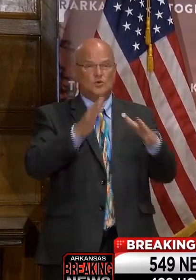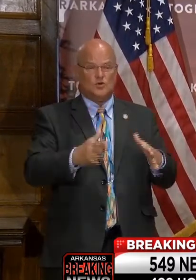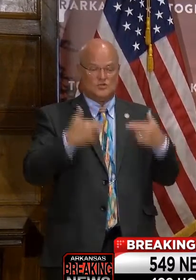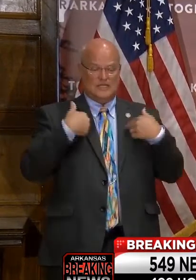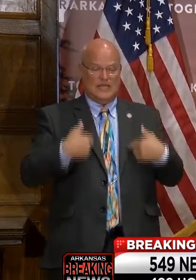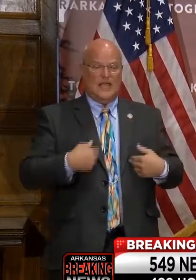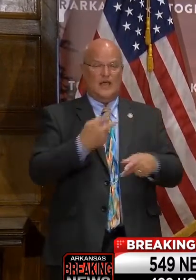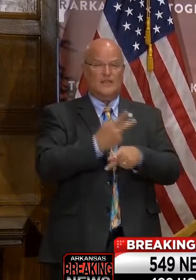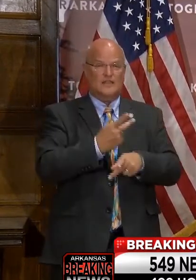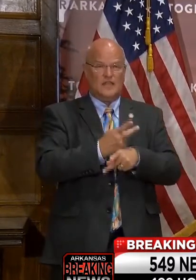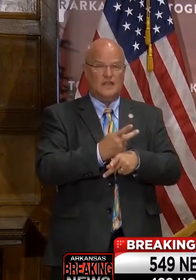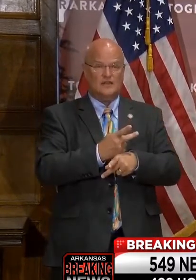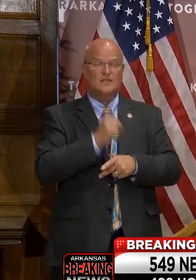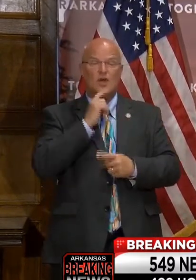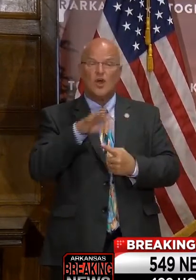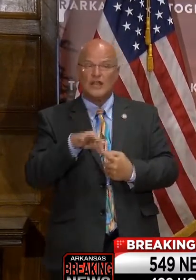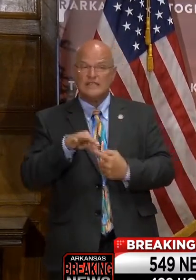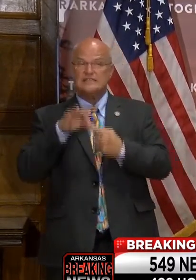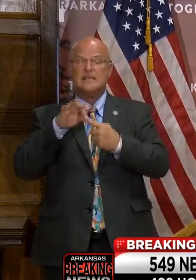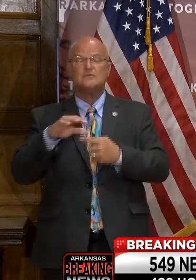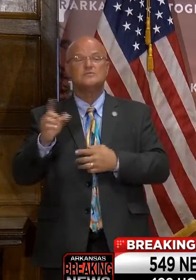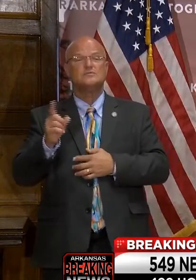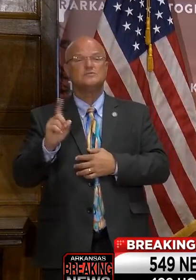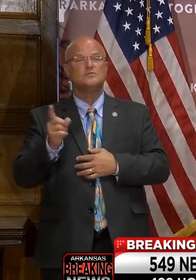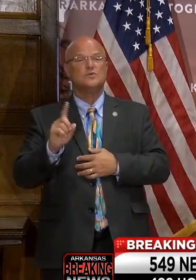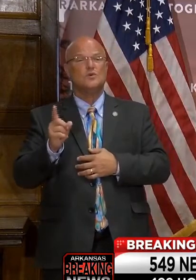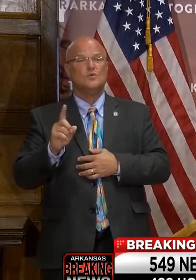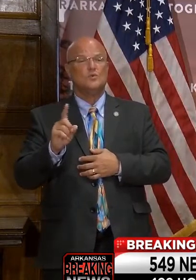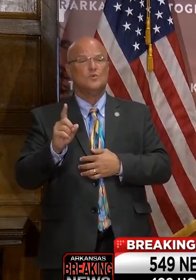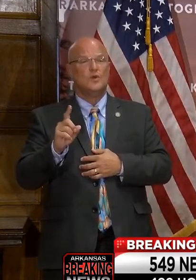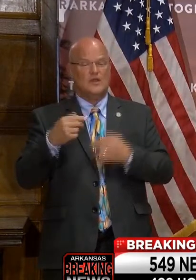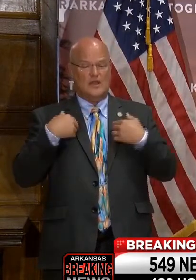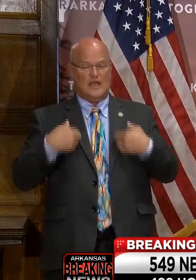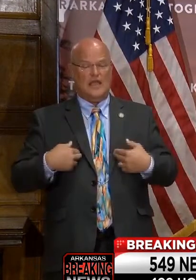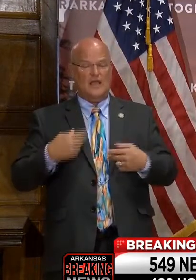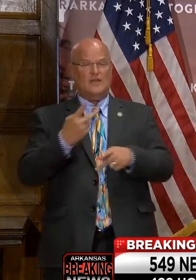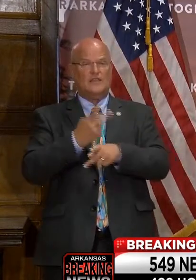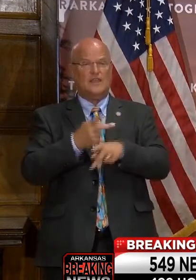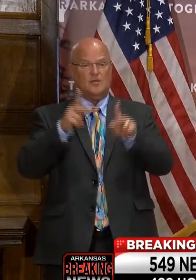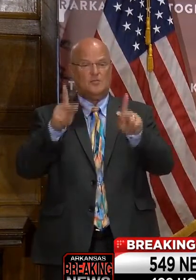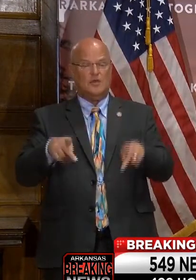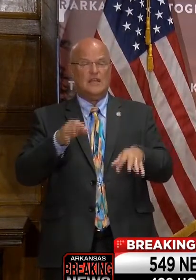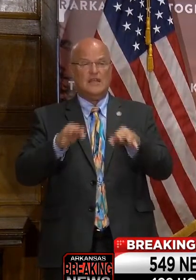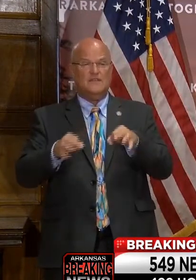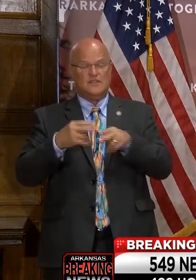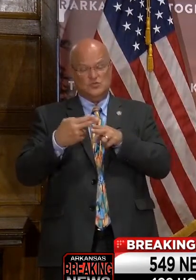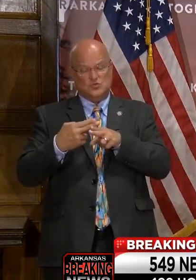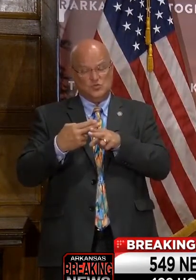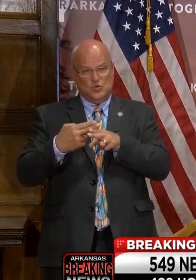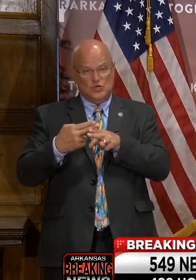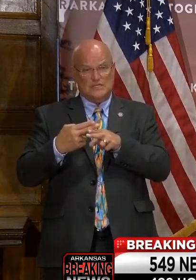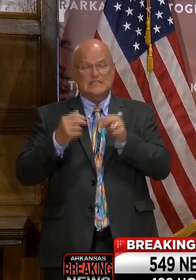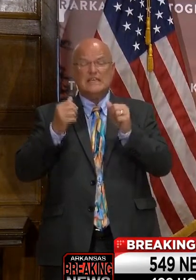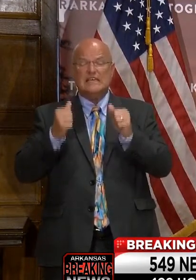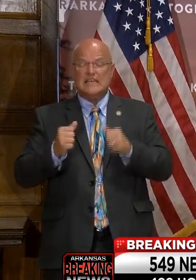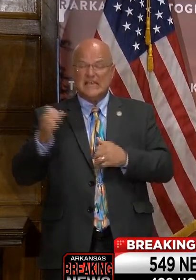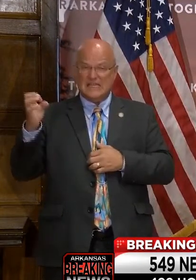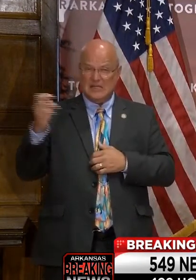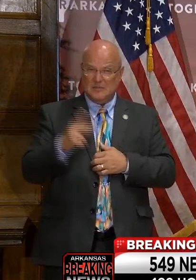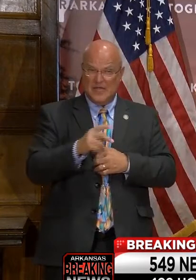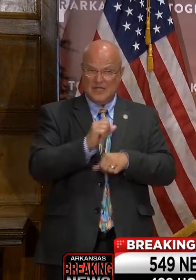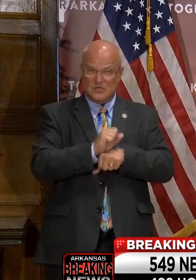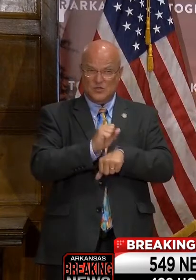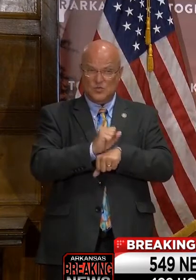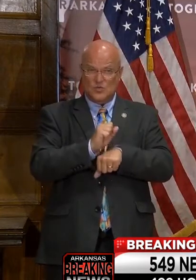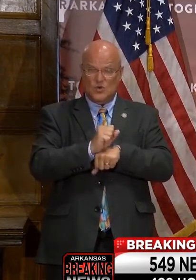personnel. There are exceptions where a healthcare personnel, if there are critical shortages, can return to